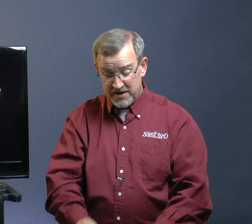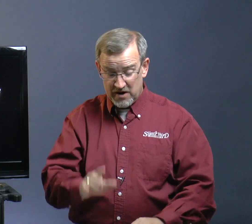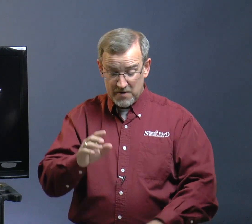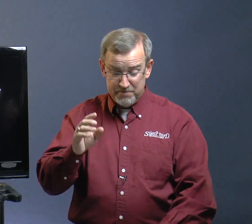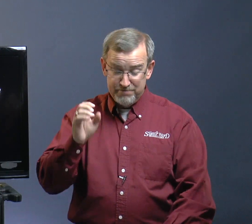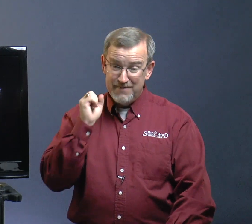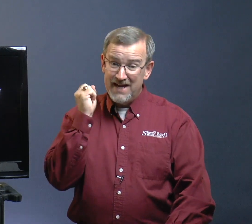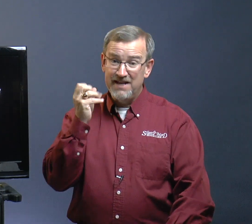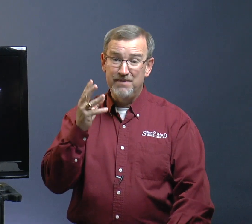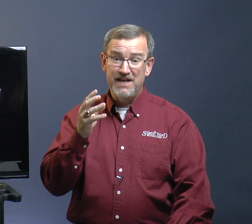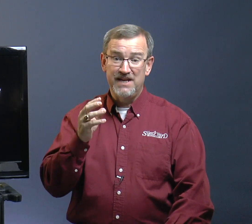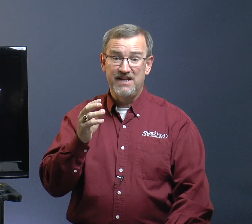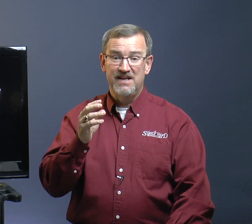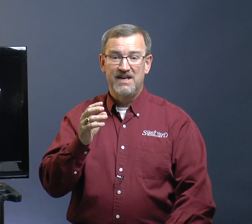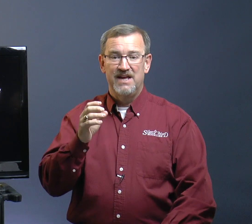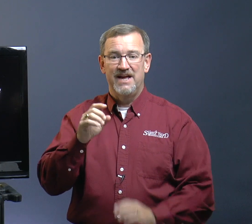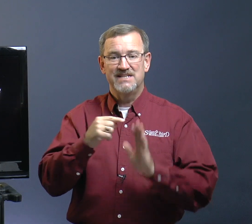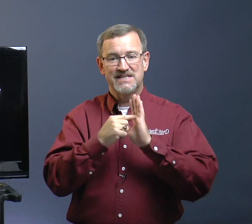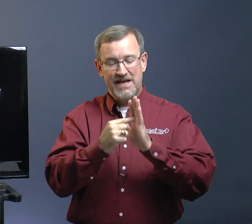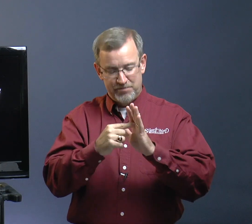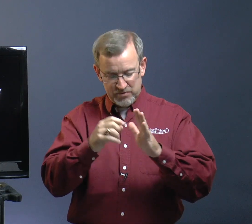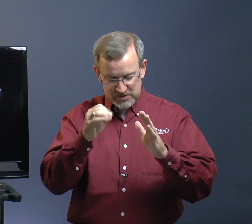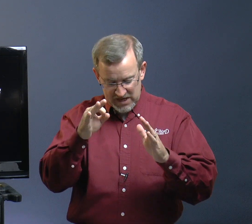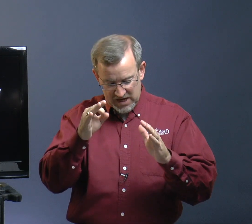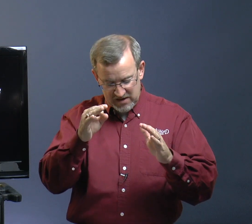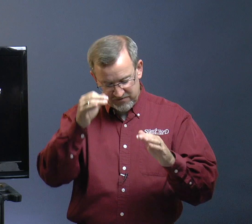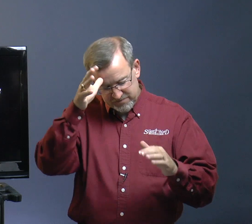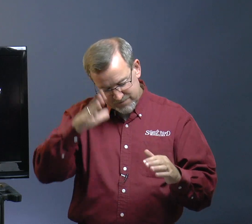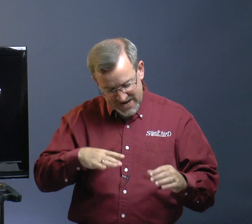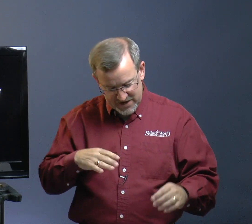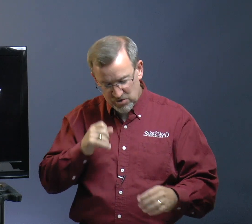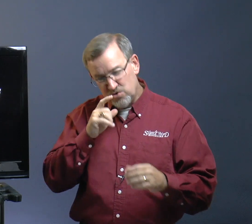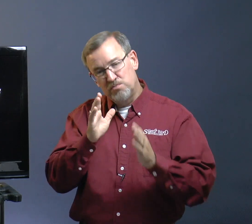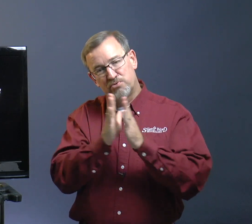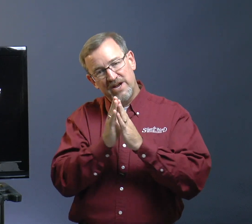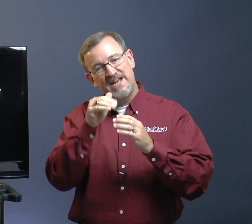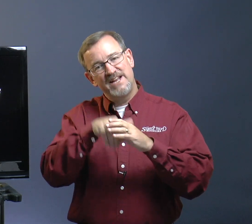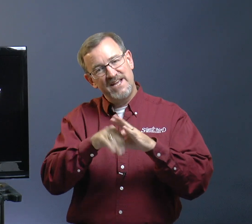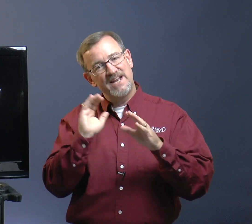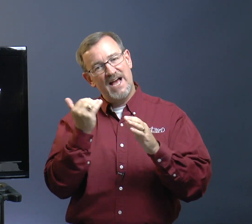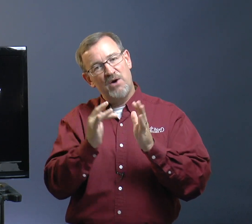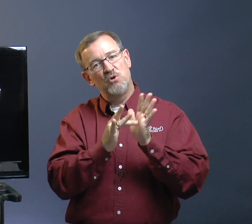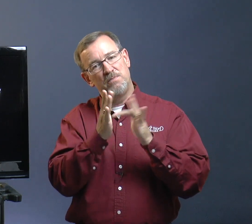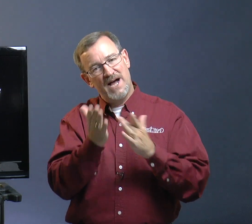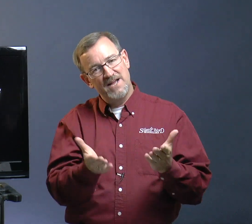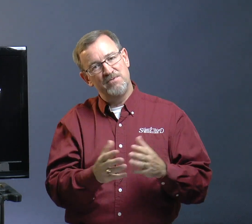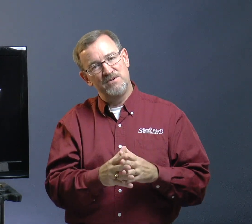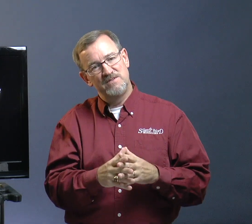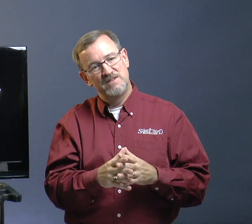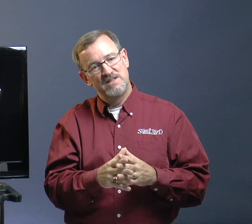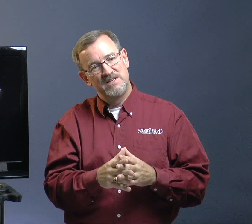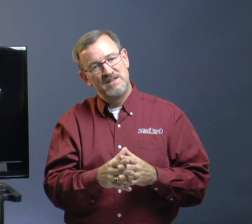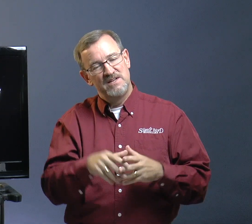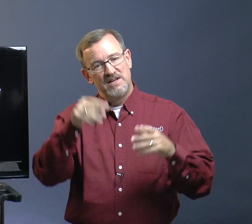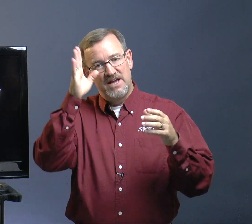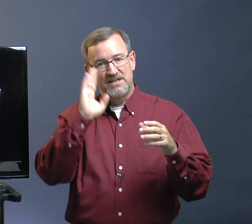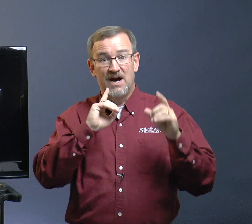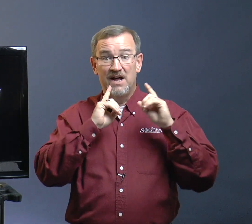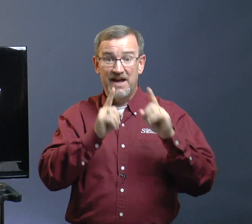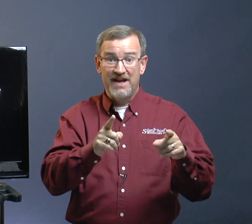there are many, many examples of men who prayed in our Bible, and God